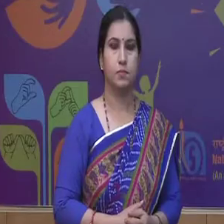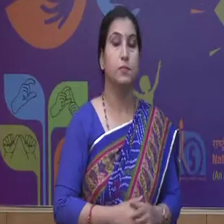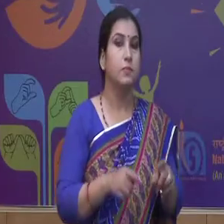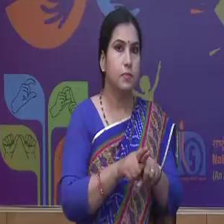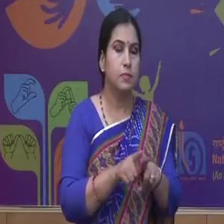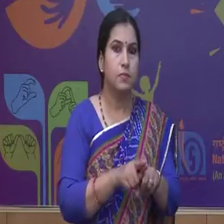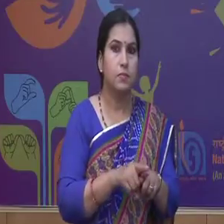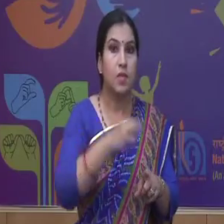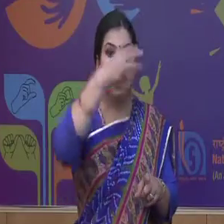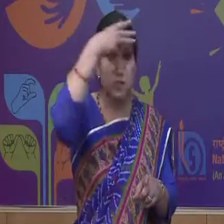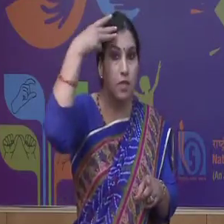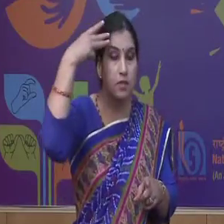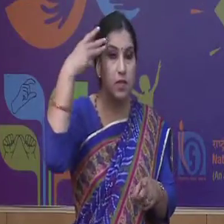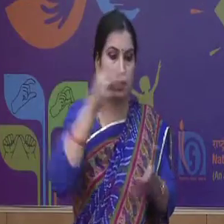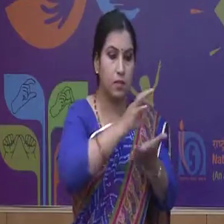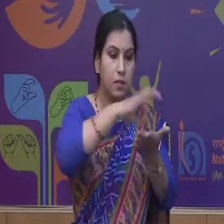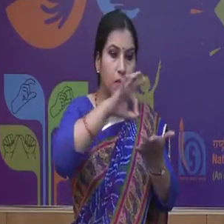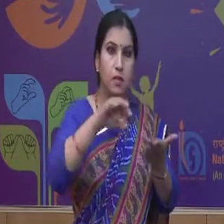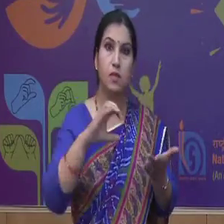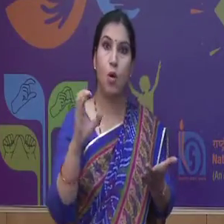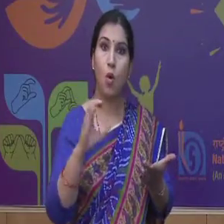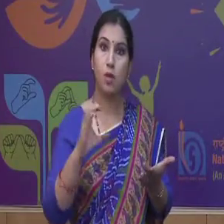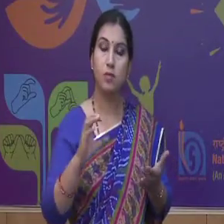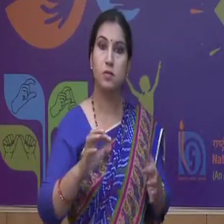and Sanskrit College by